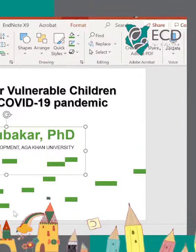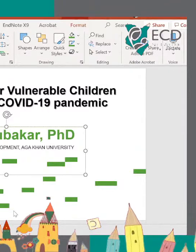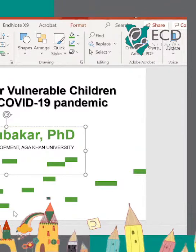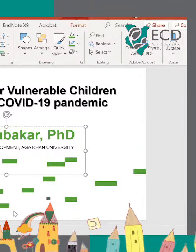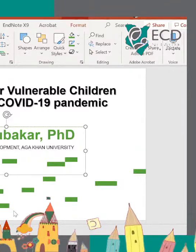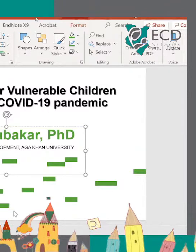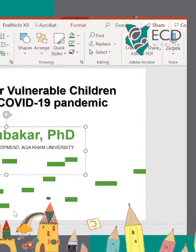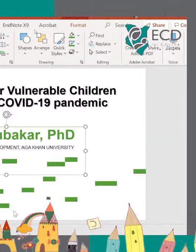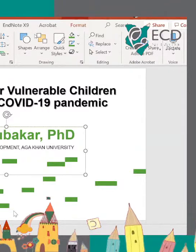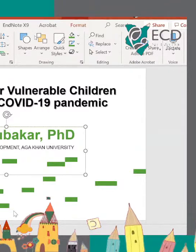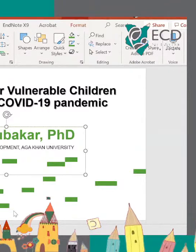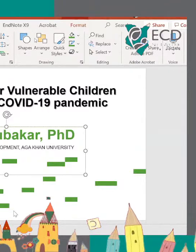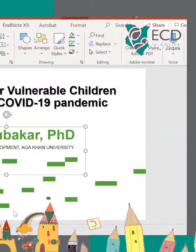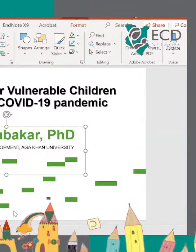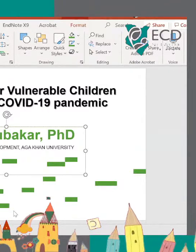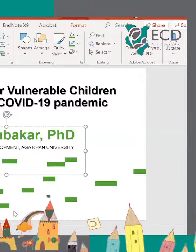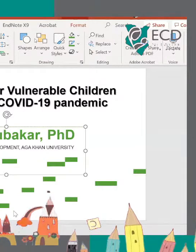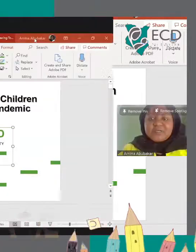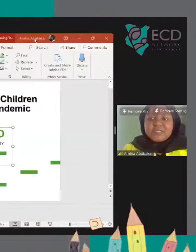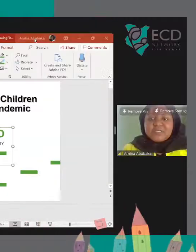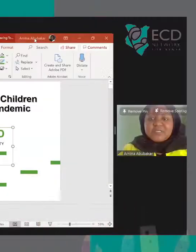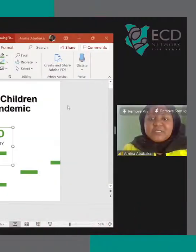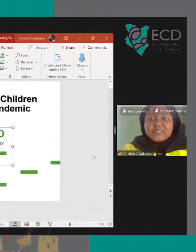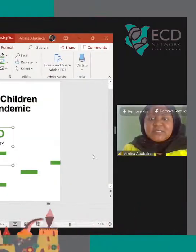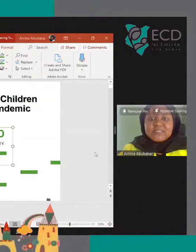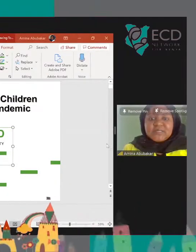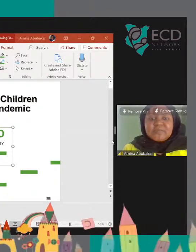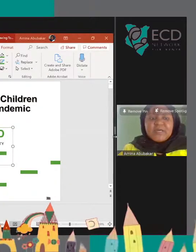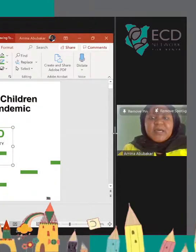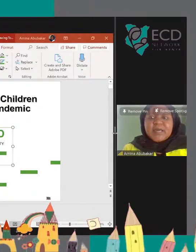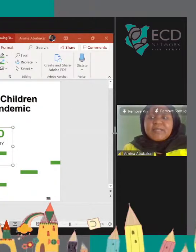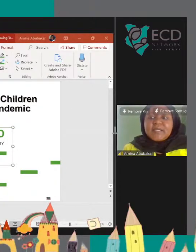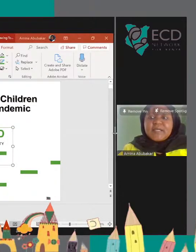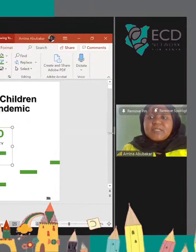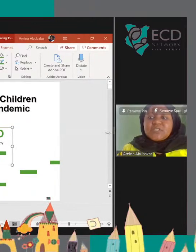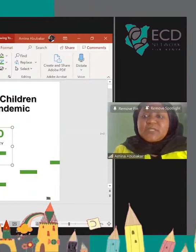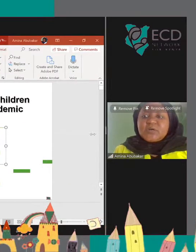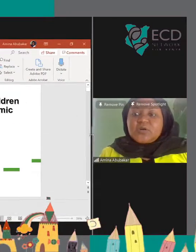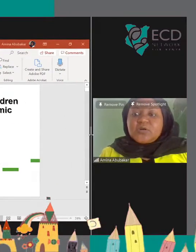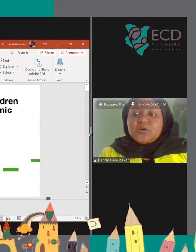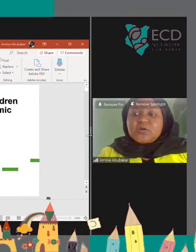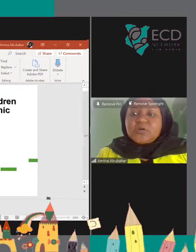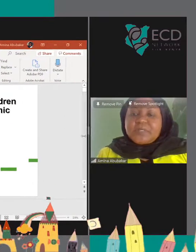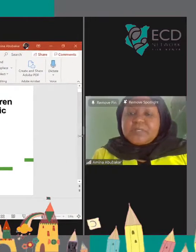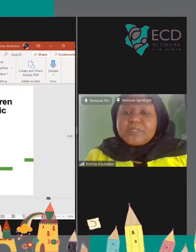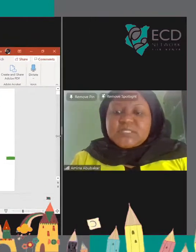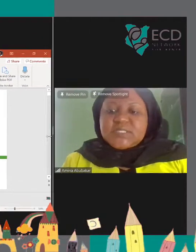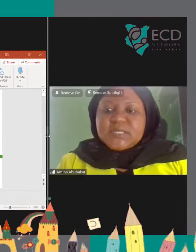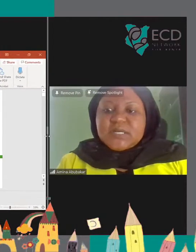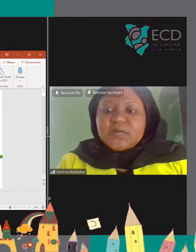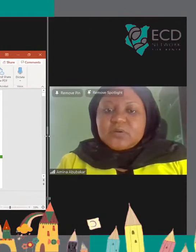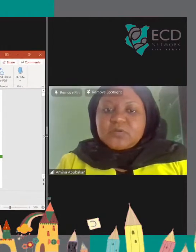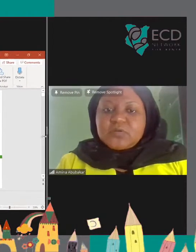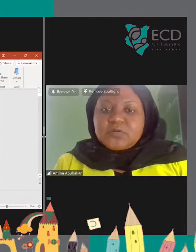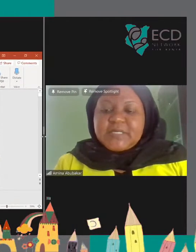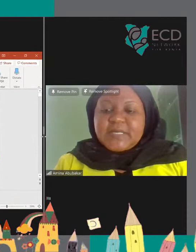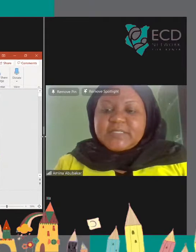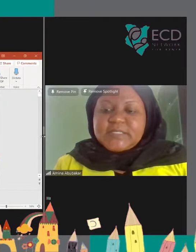was important to learn some of the work going on in the justice system. And I'll actually continue with the discussions